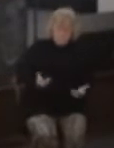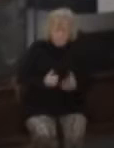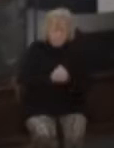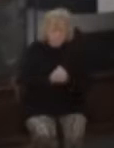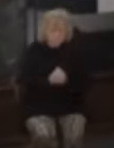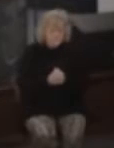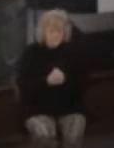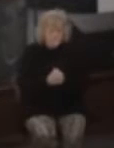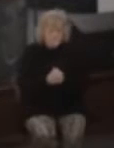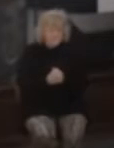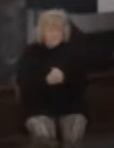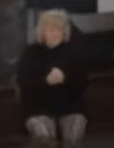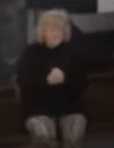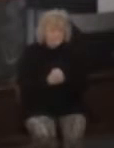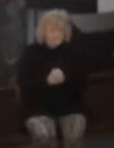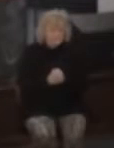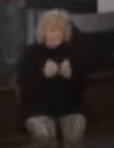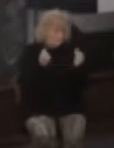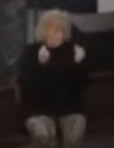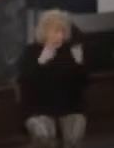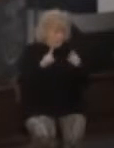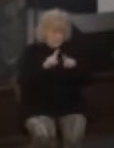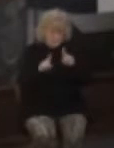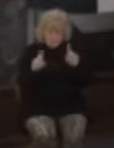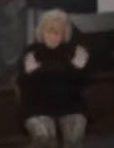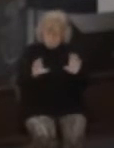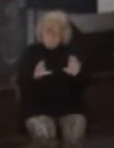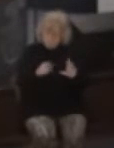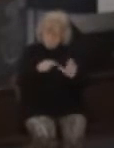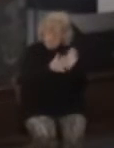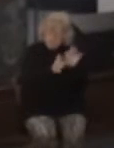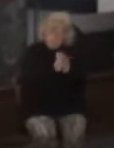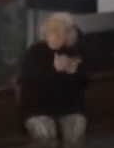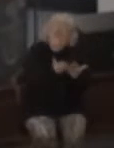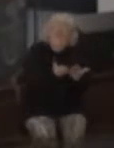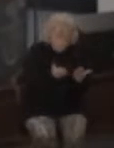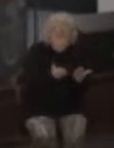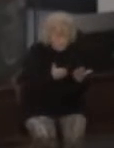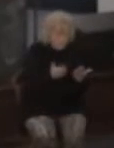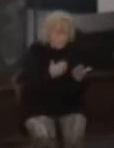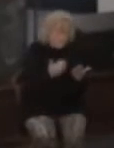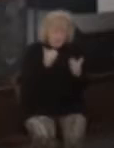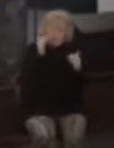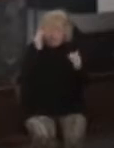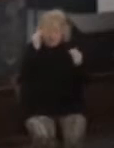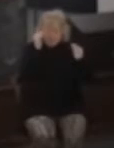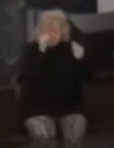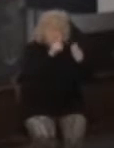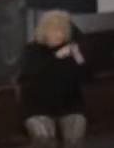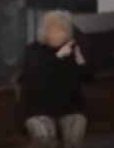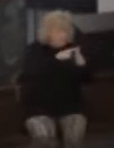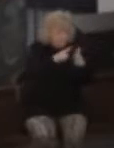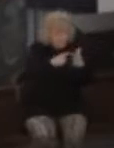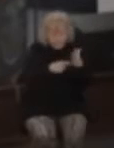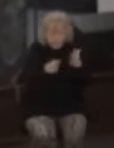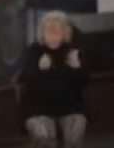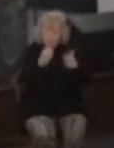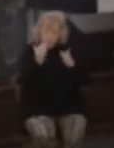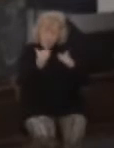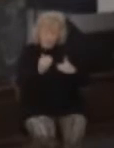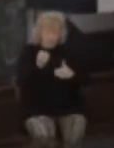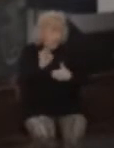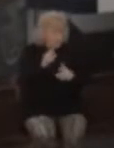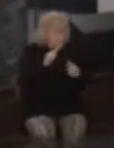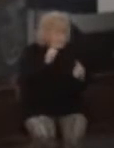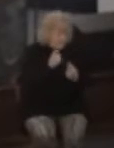or vice lists in the Bible. And the order of the sins listed is very interesting. For example,